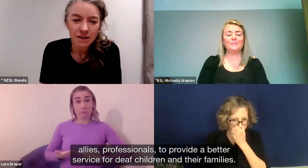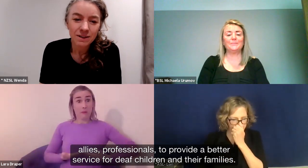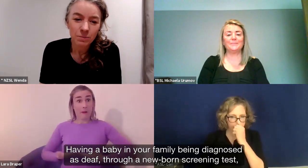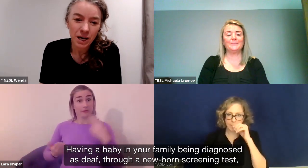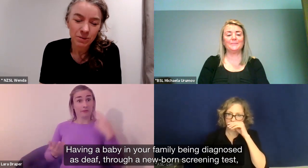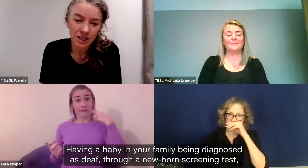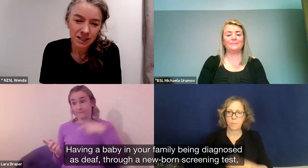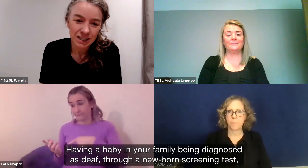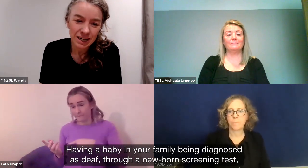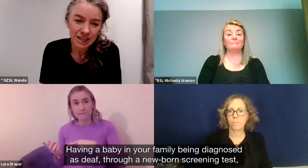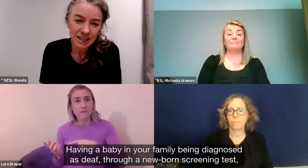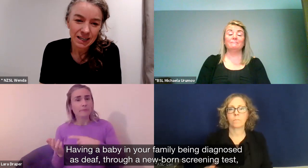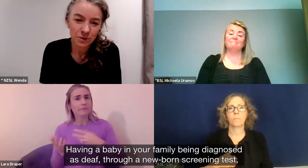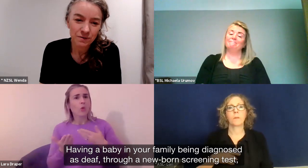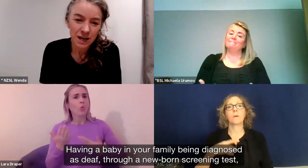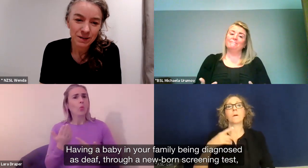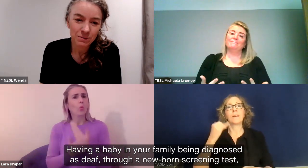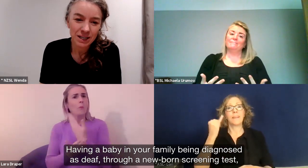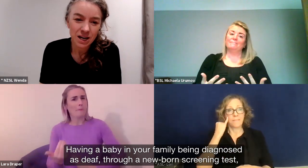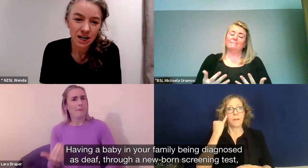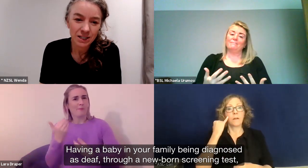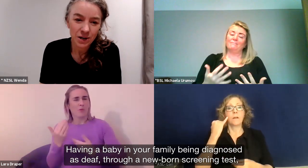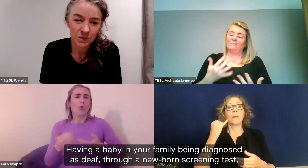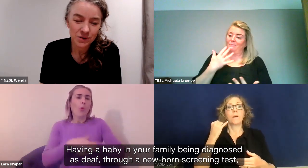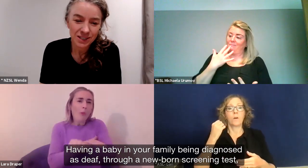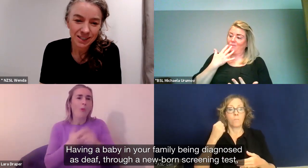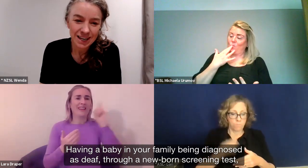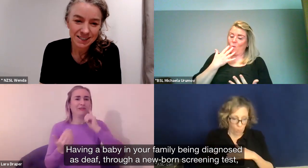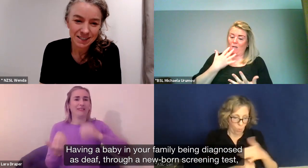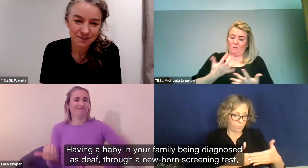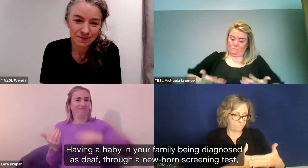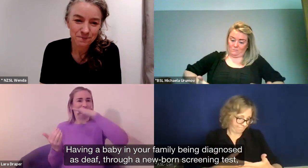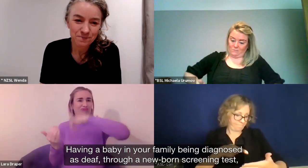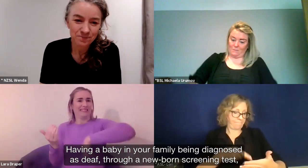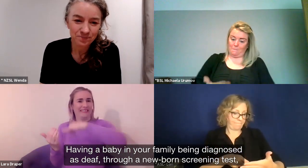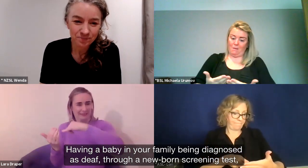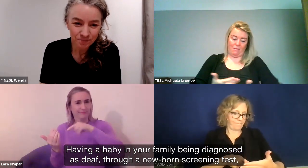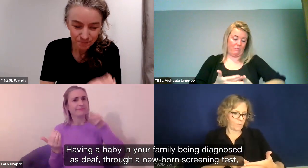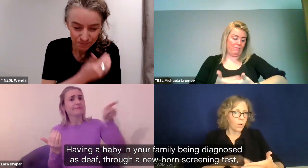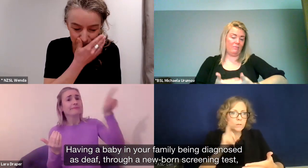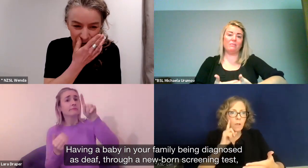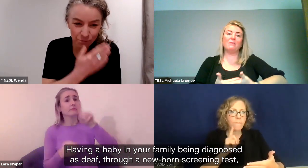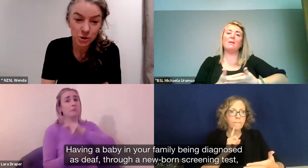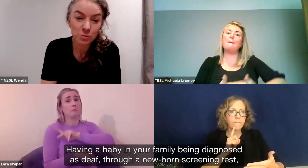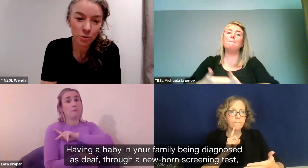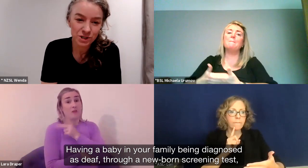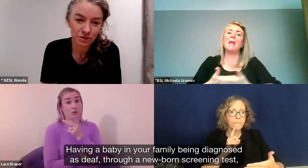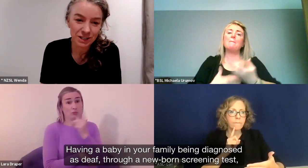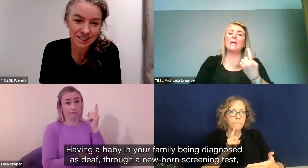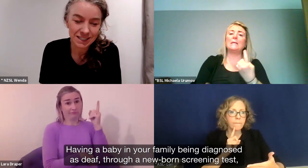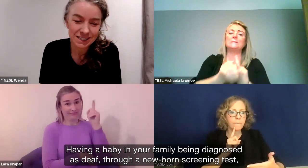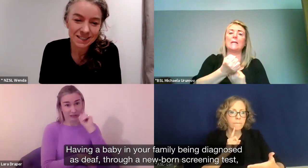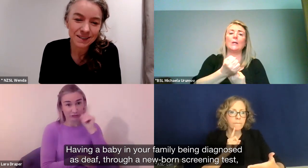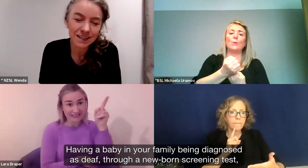Having a baby in your family being diagnosed as deaf through a newborn